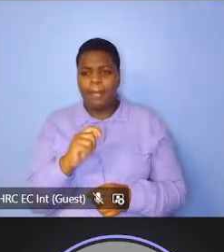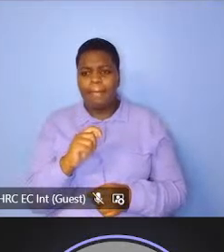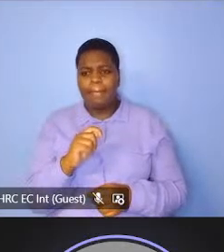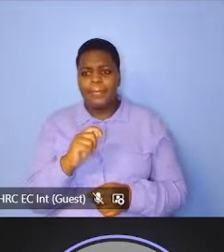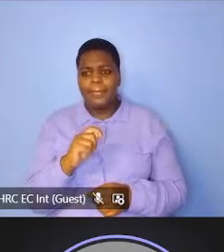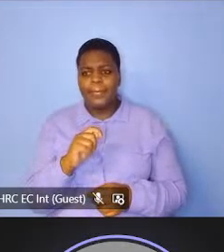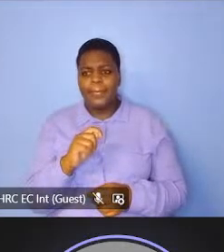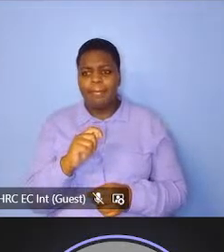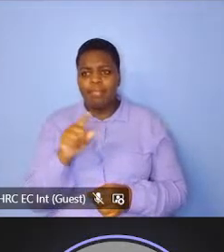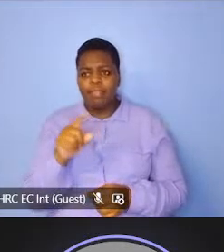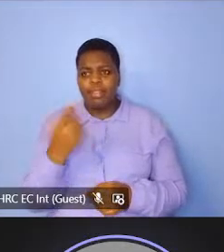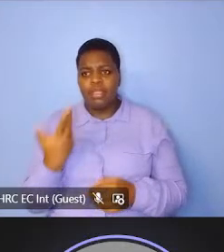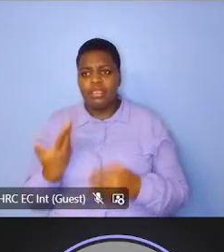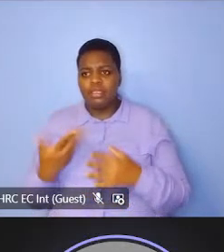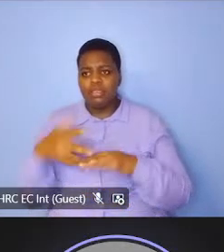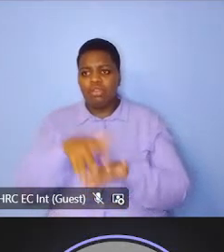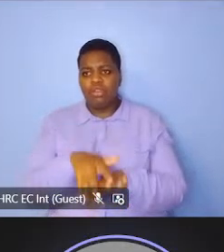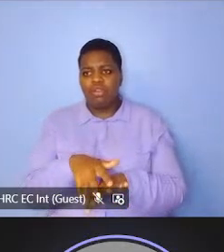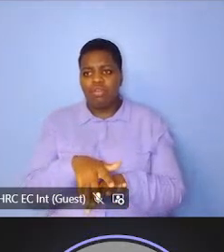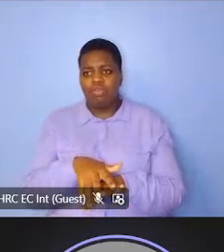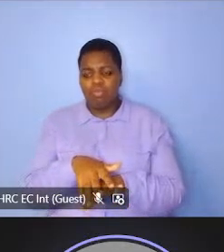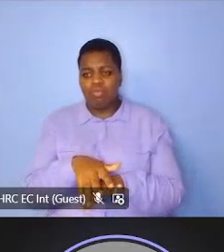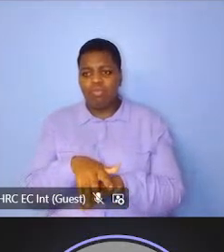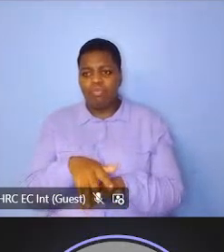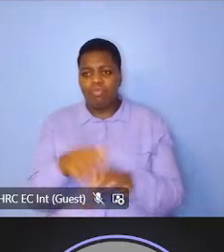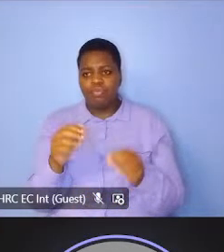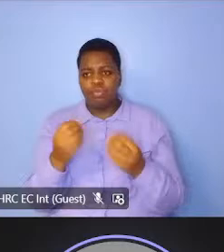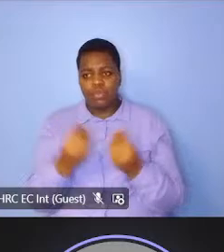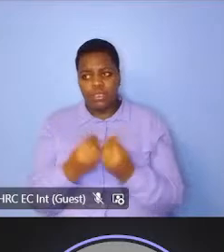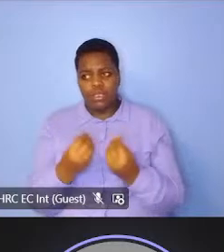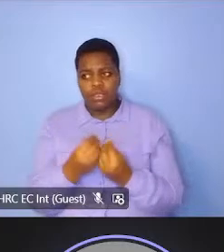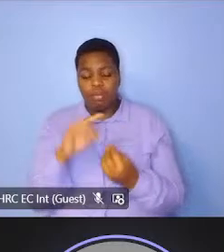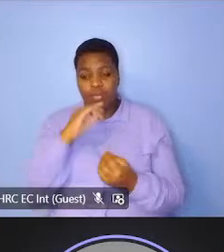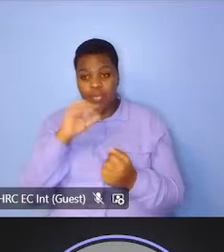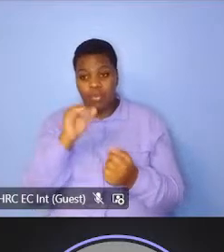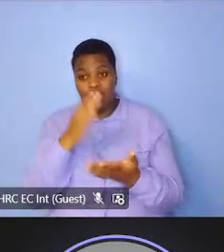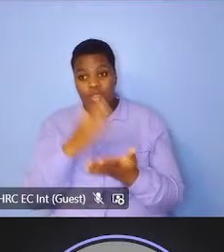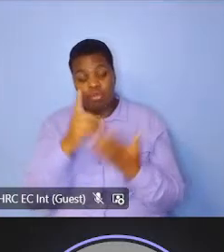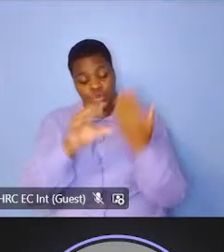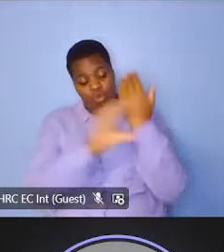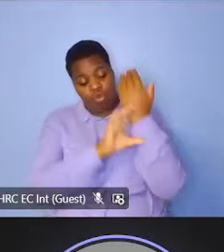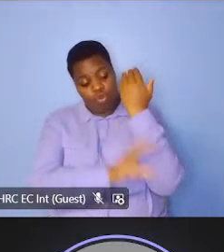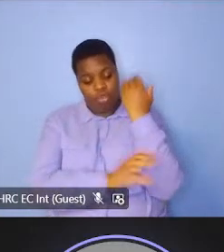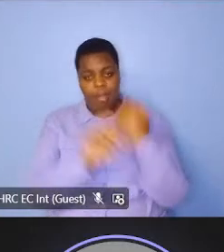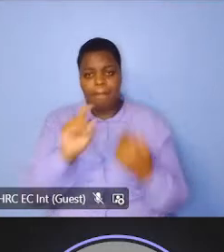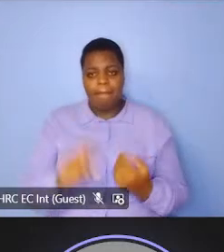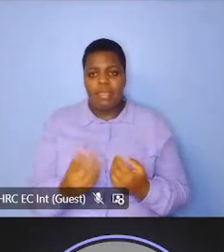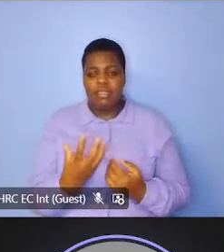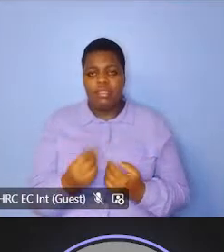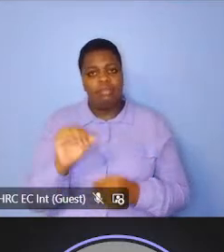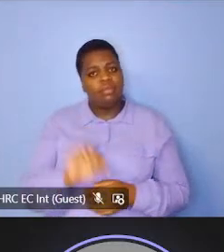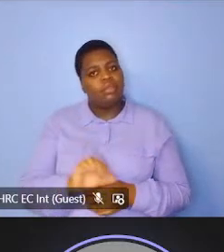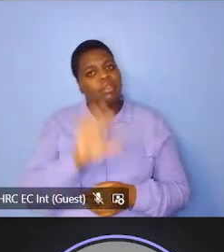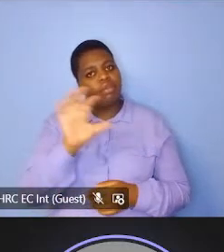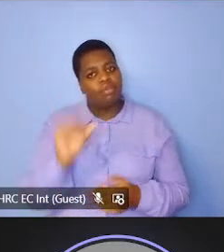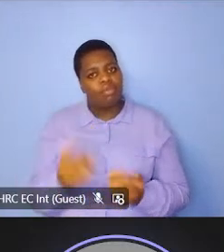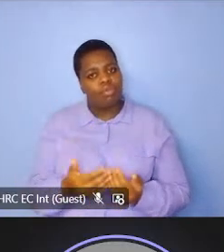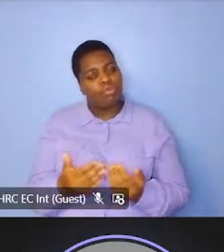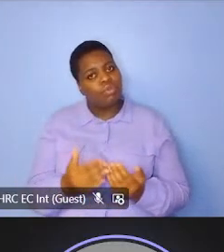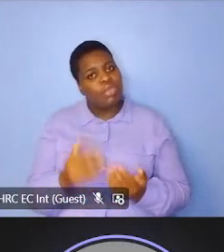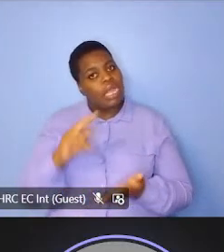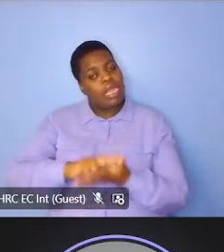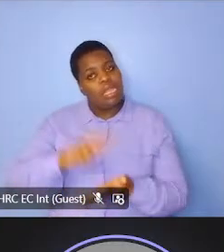this transformative desire which our Constitution sought to have, the South African Schools Act